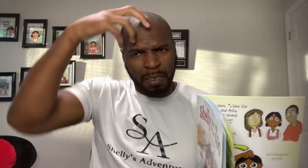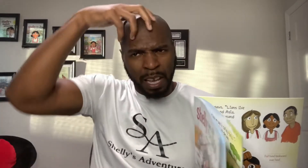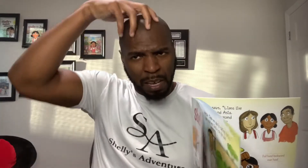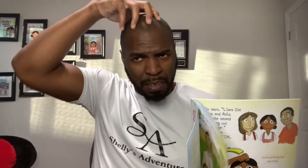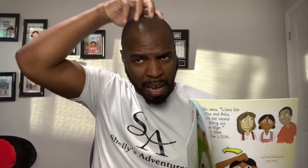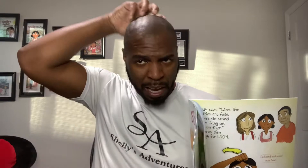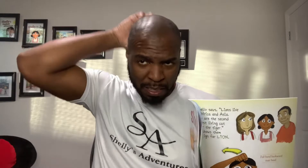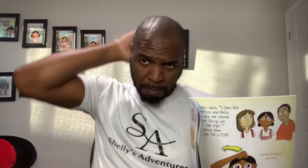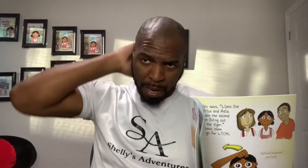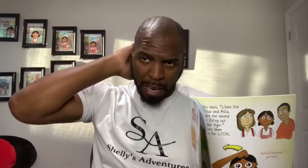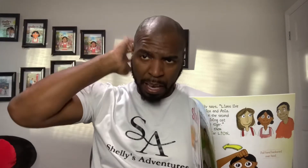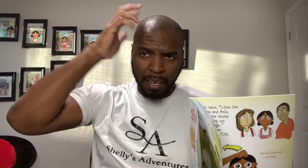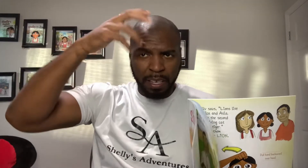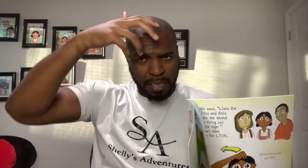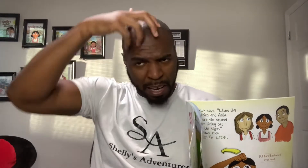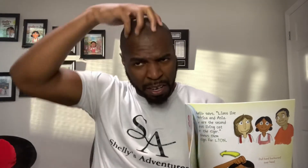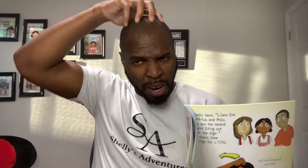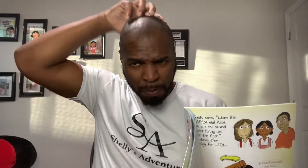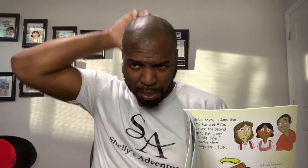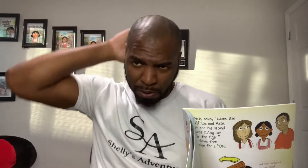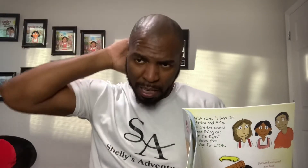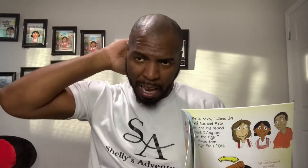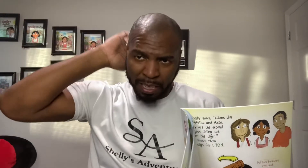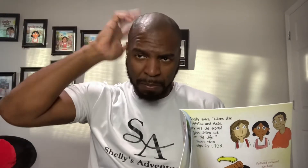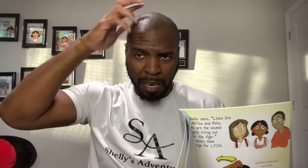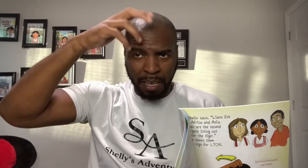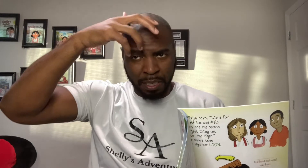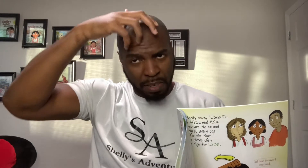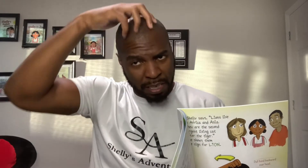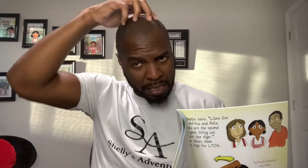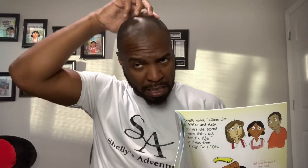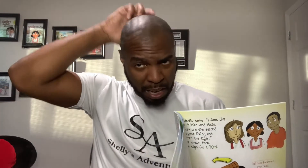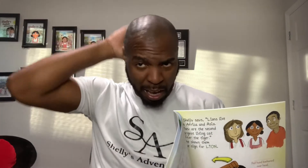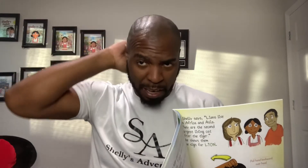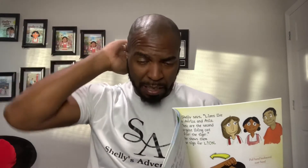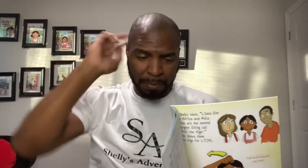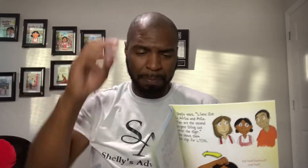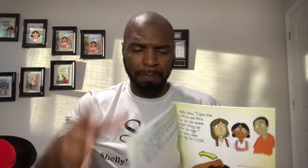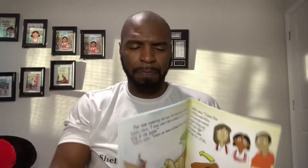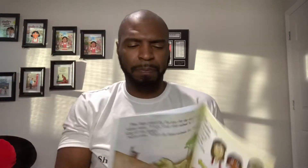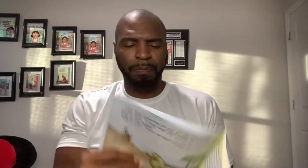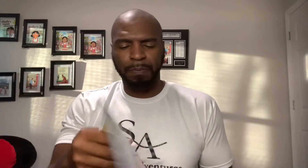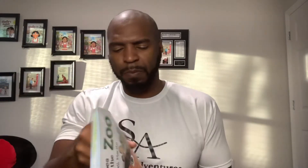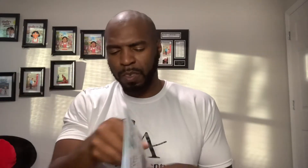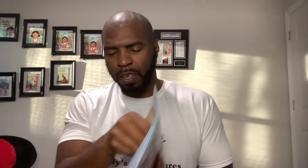of the lion's mane, like you're combing through the lion's mane. So this is lion.